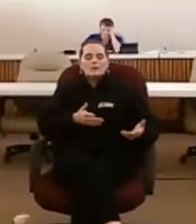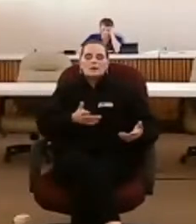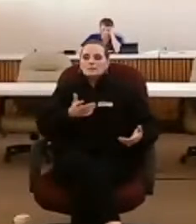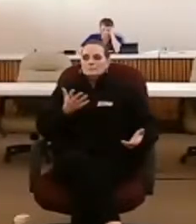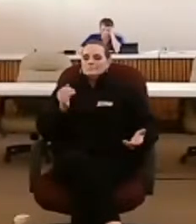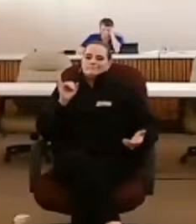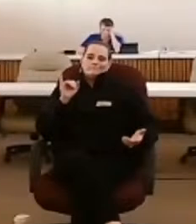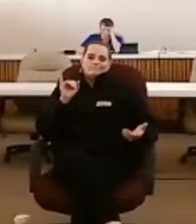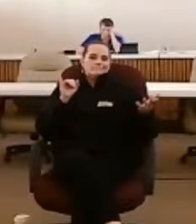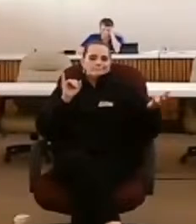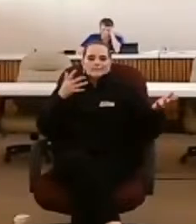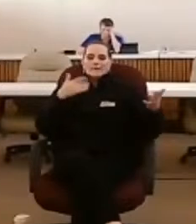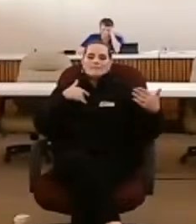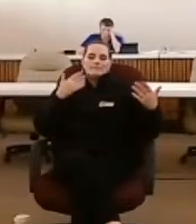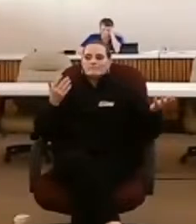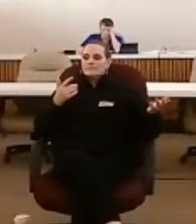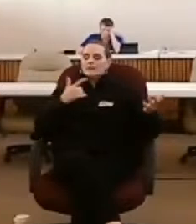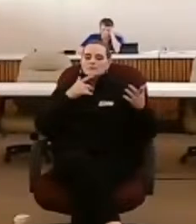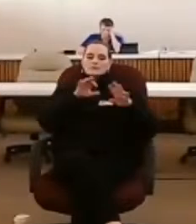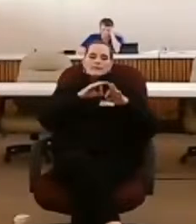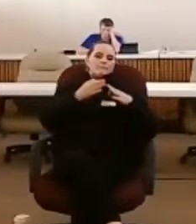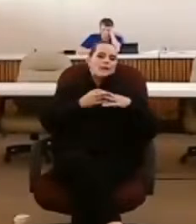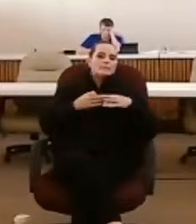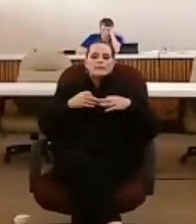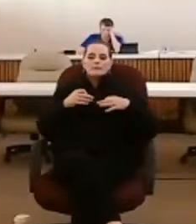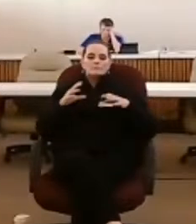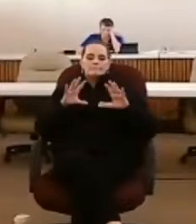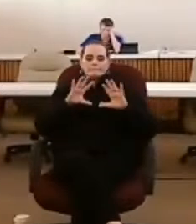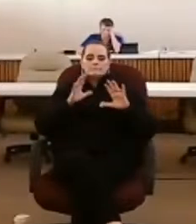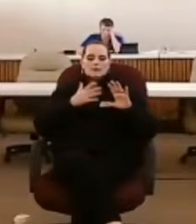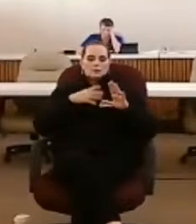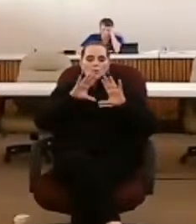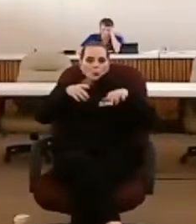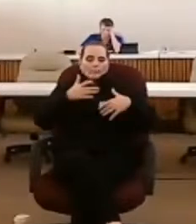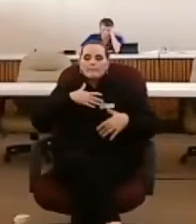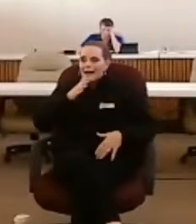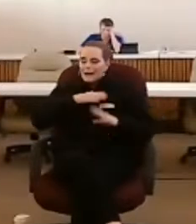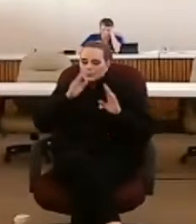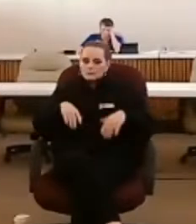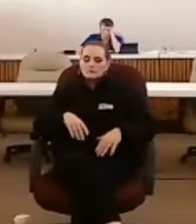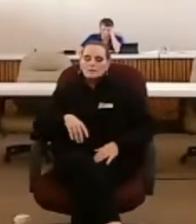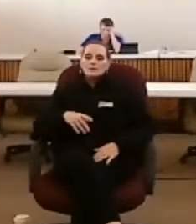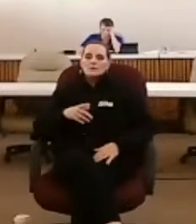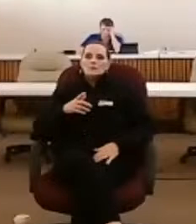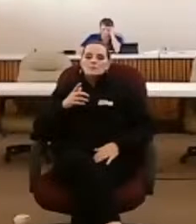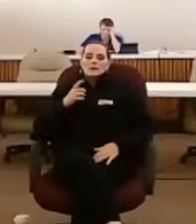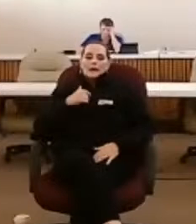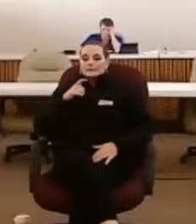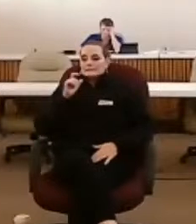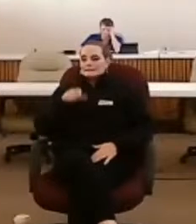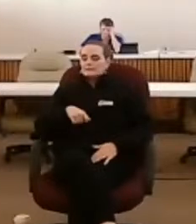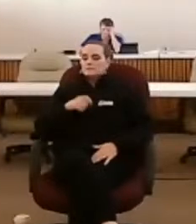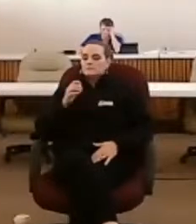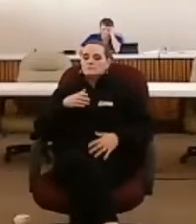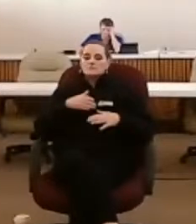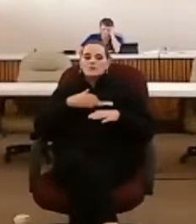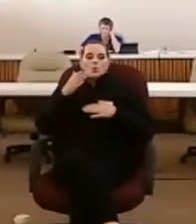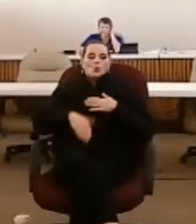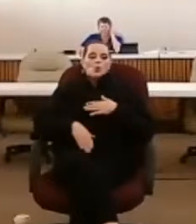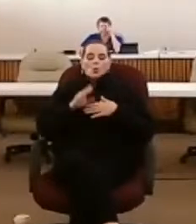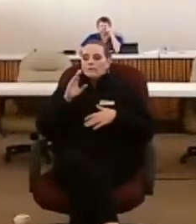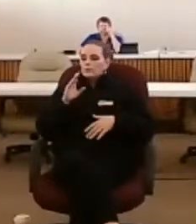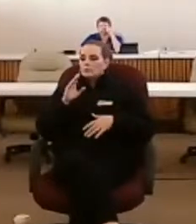have a family get together, I'm gonna have to need overflow parking somewhere. And if we don't park